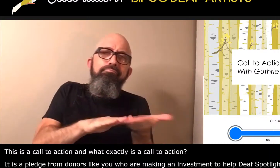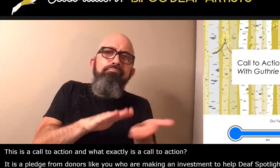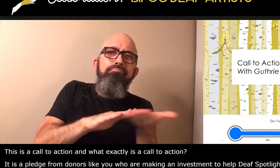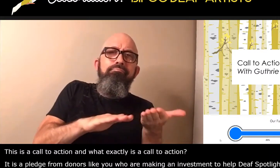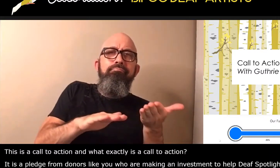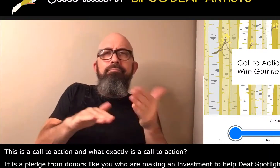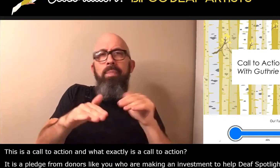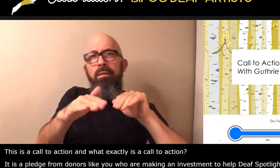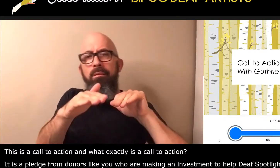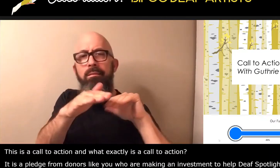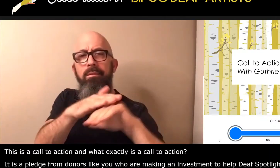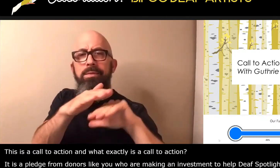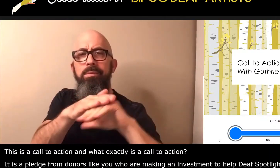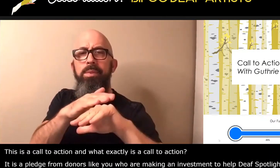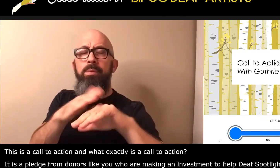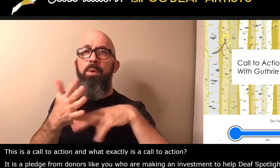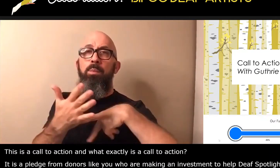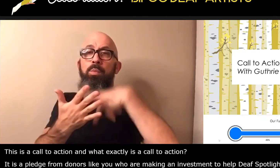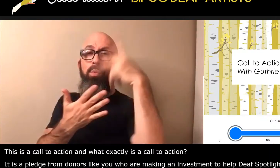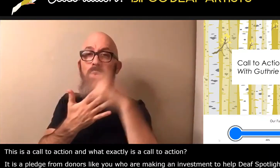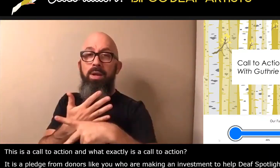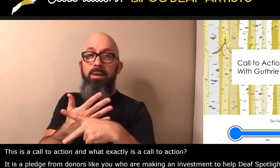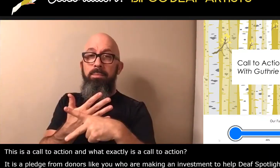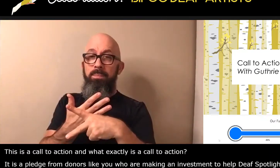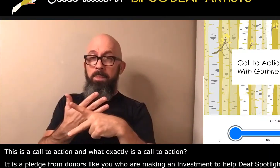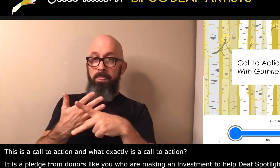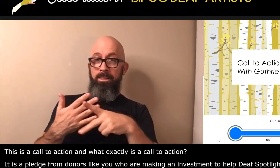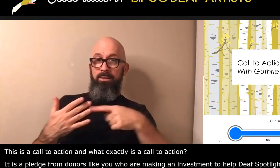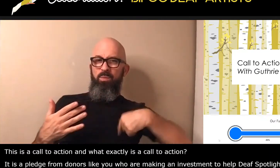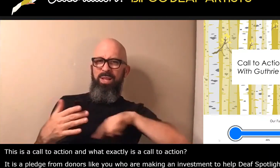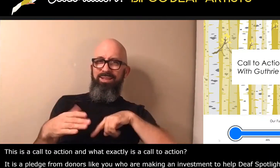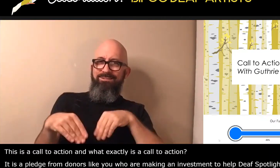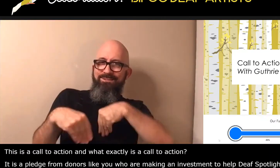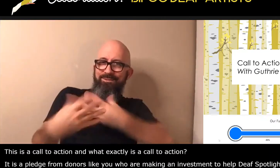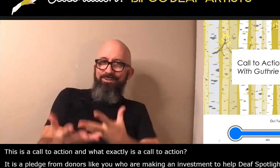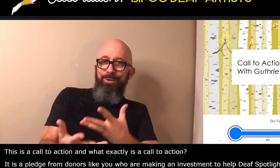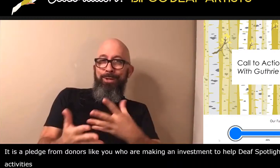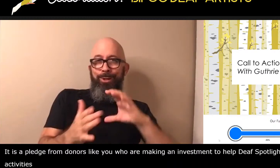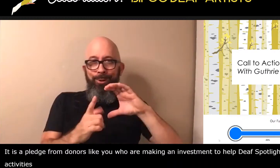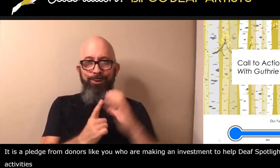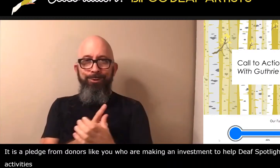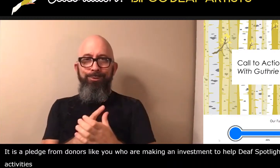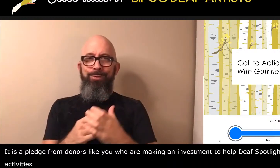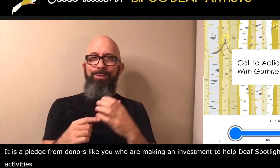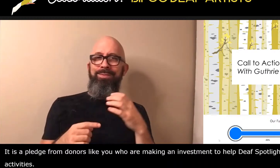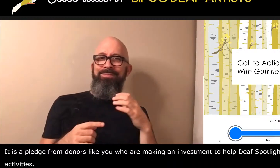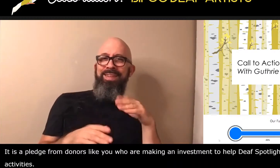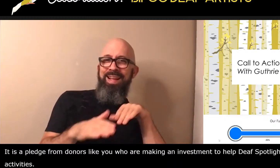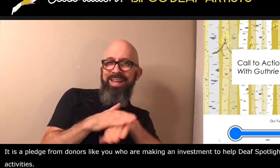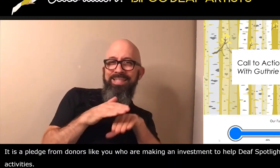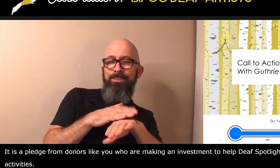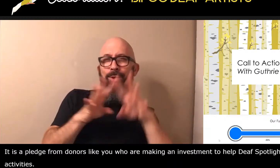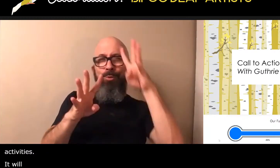mission and activities. Your money will help cover costs of our operations,